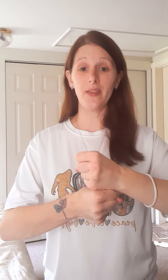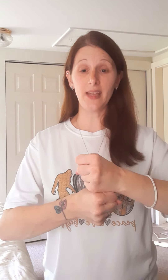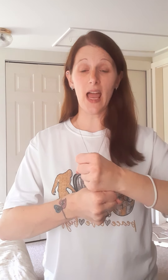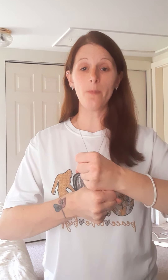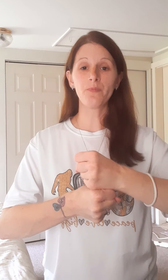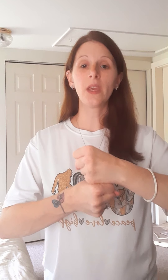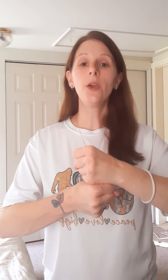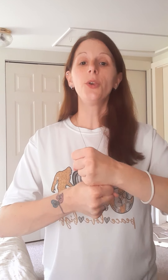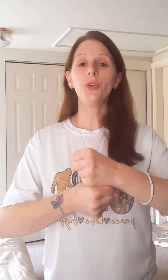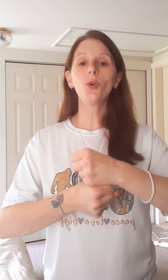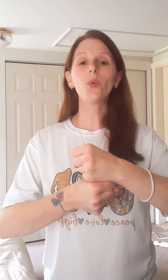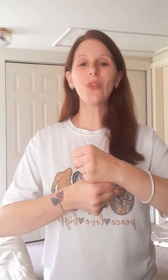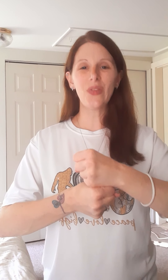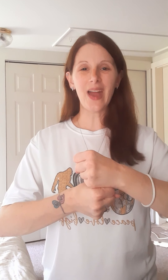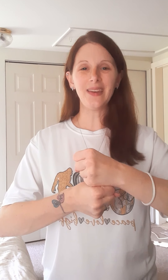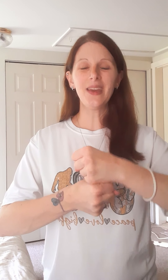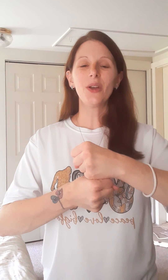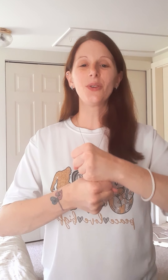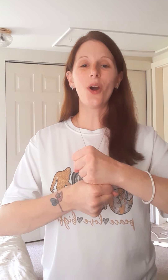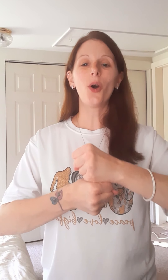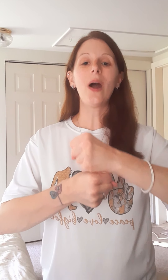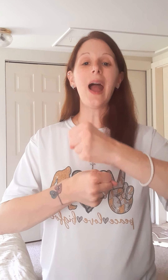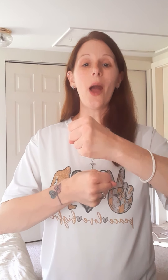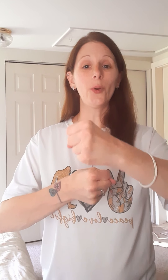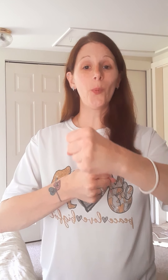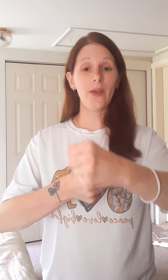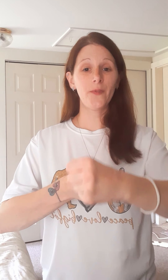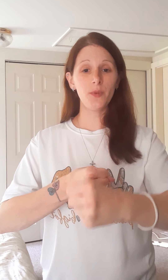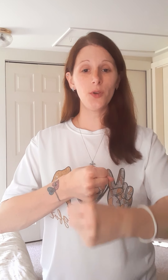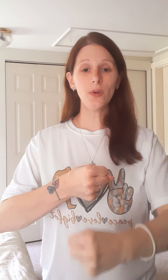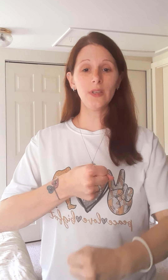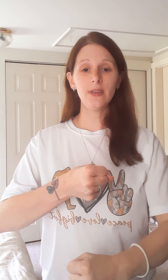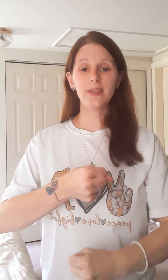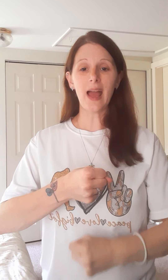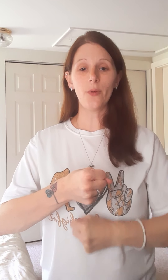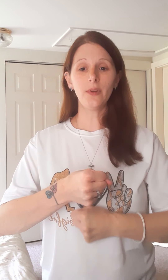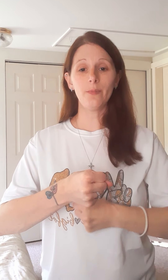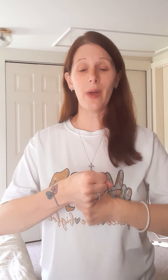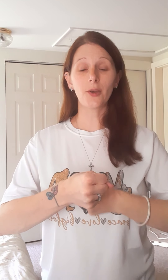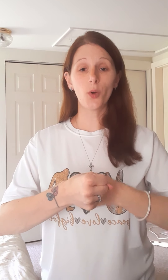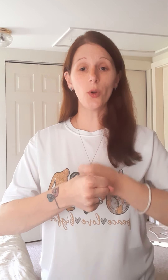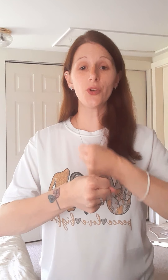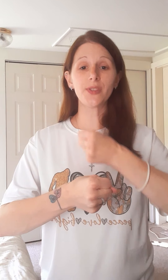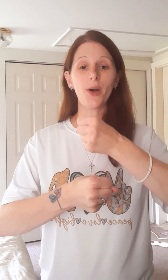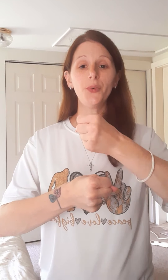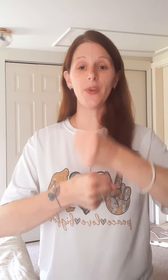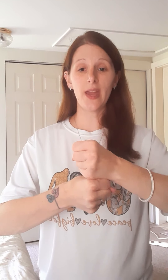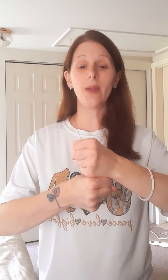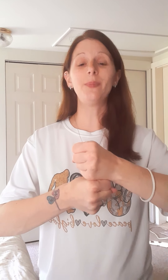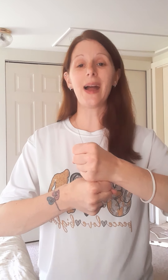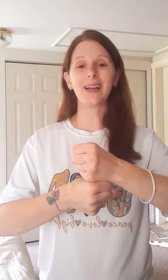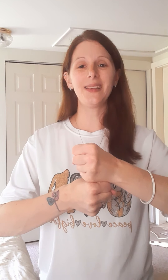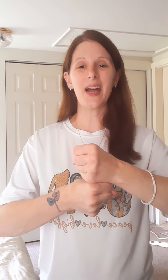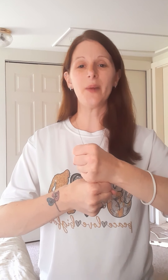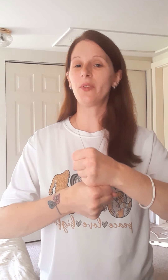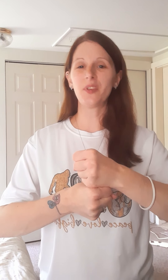top. You will then go out away from you, down, back towards yourself, and back on top. You're just